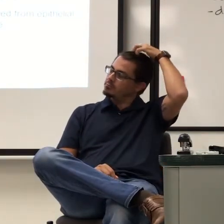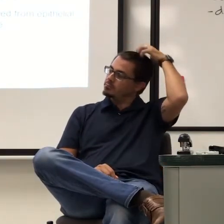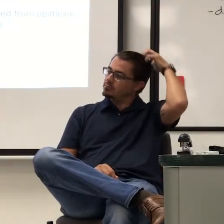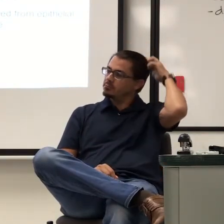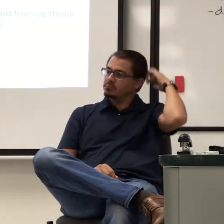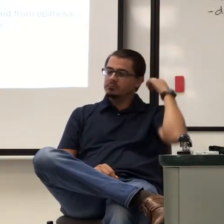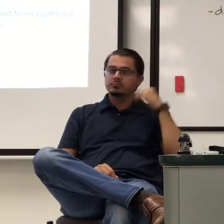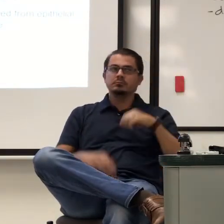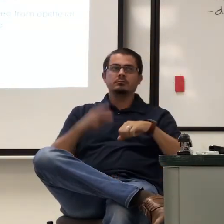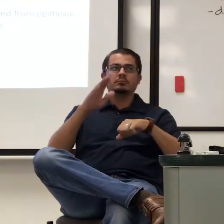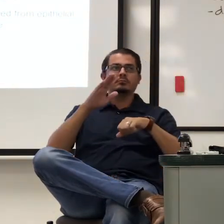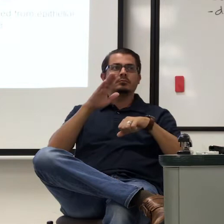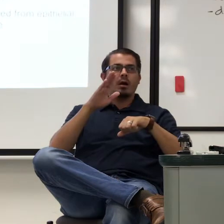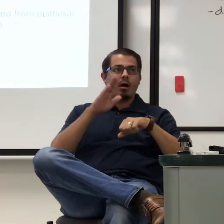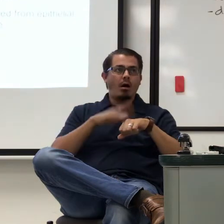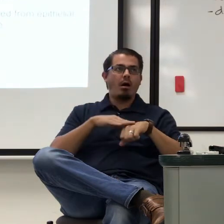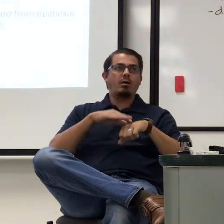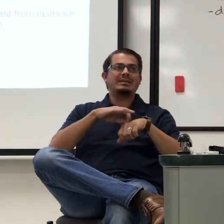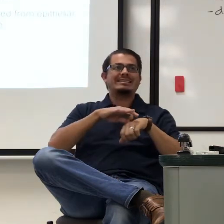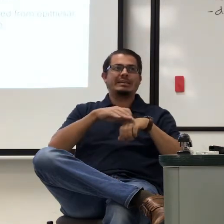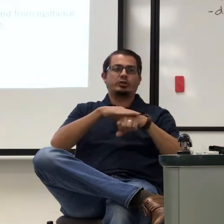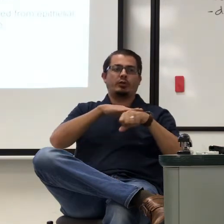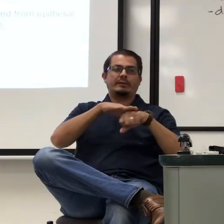on skin surface